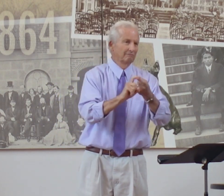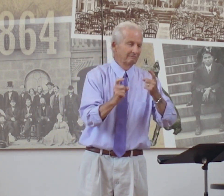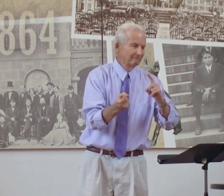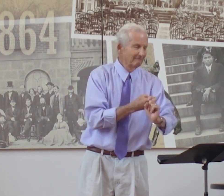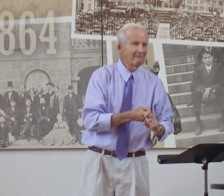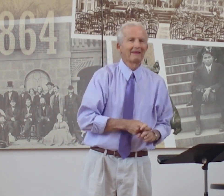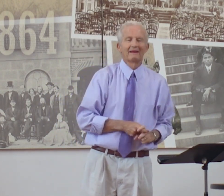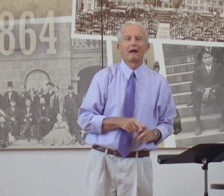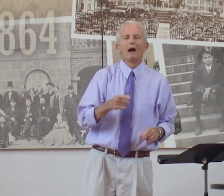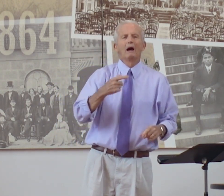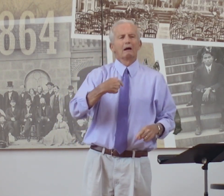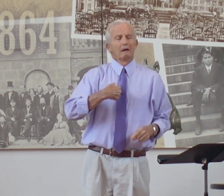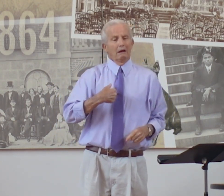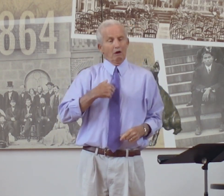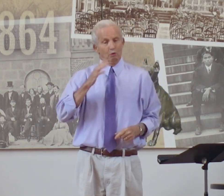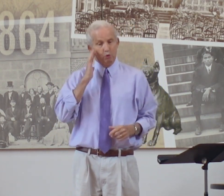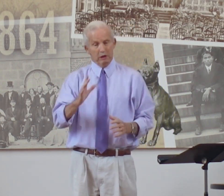She was a very good friend of mine.